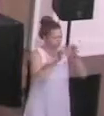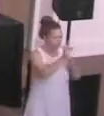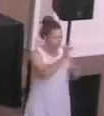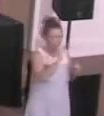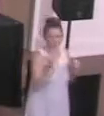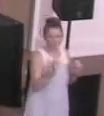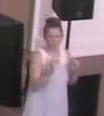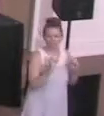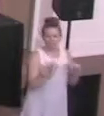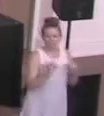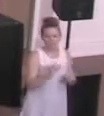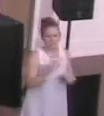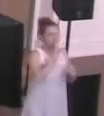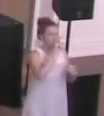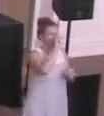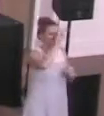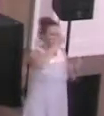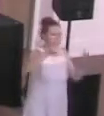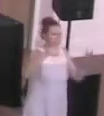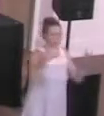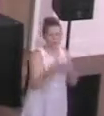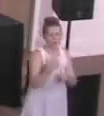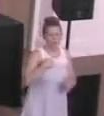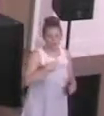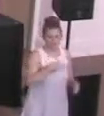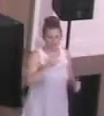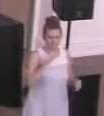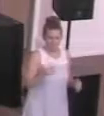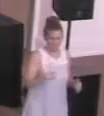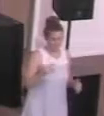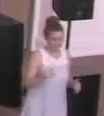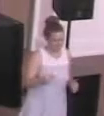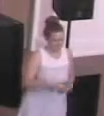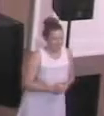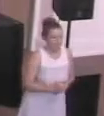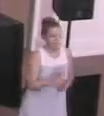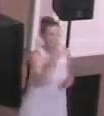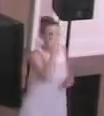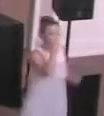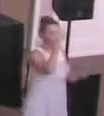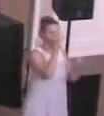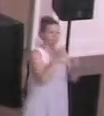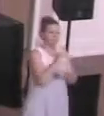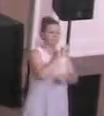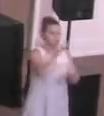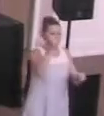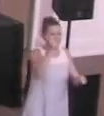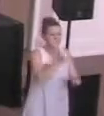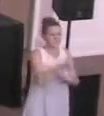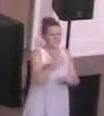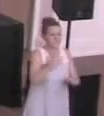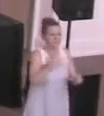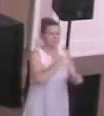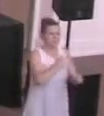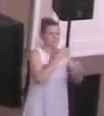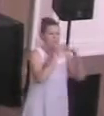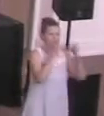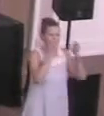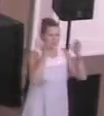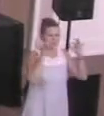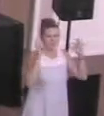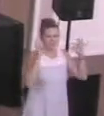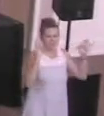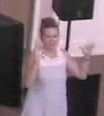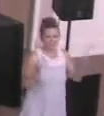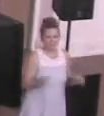your place. You are all we need. Your love has set us free. You are